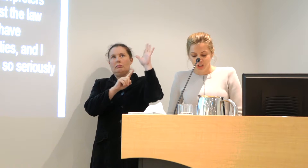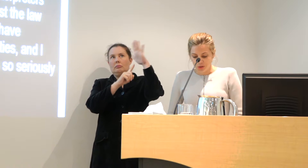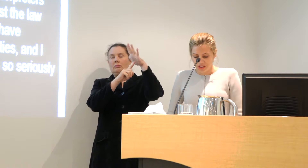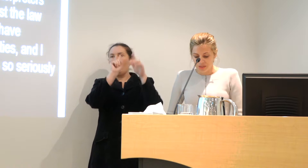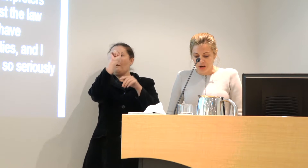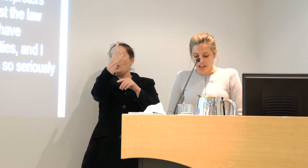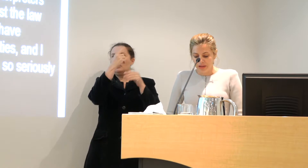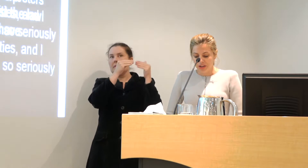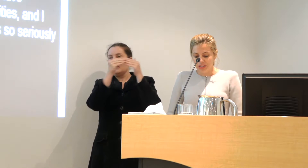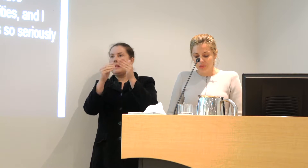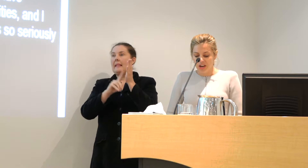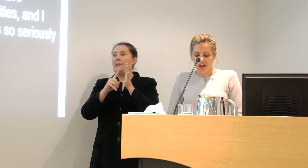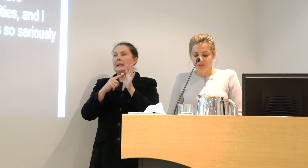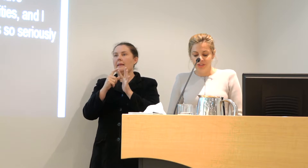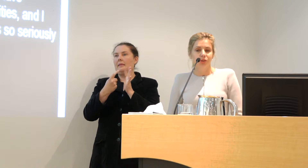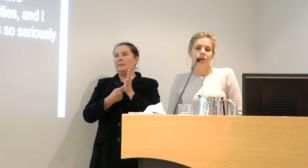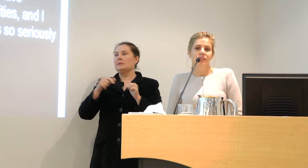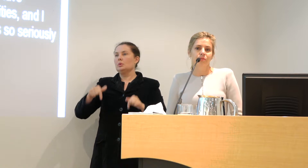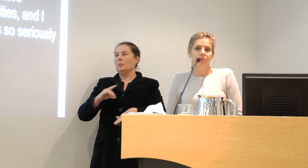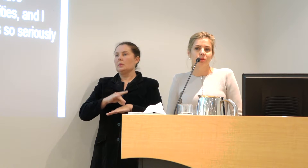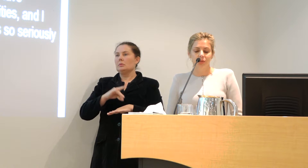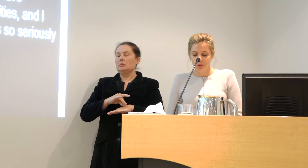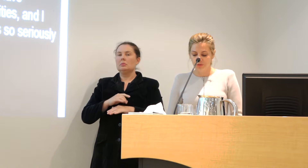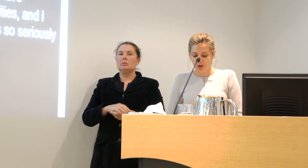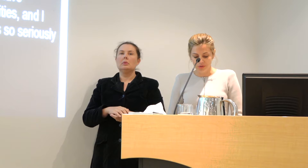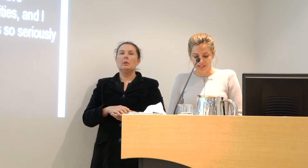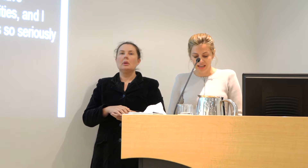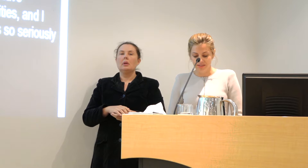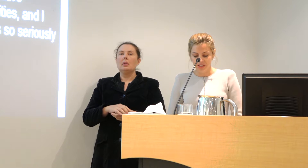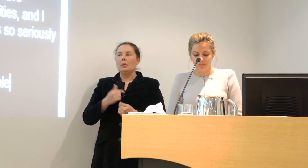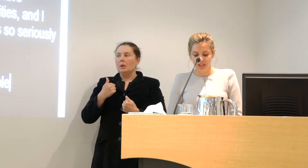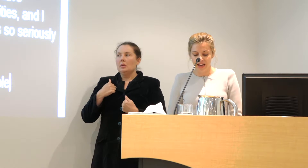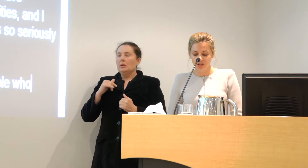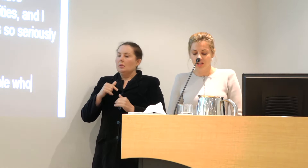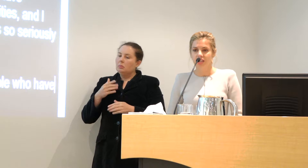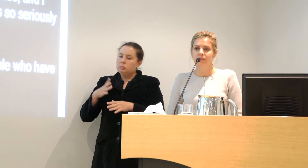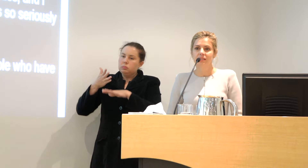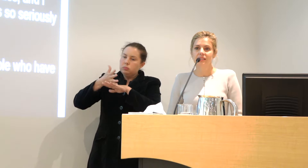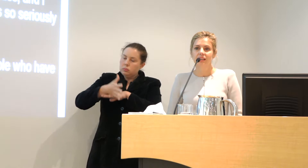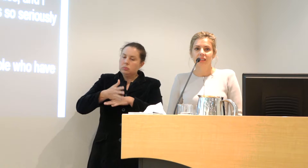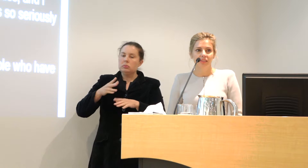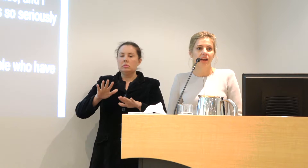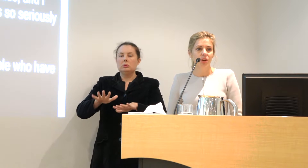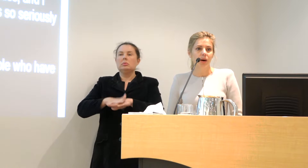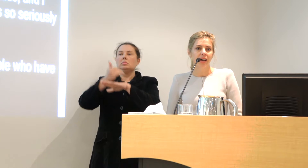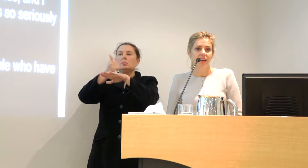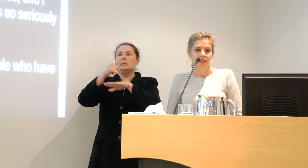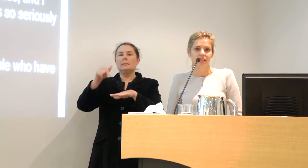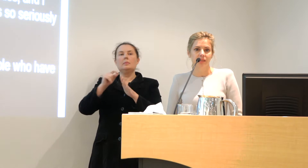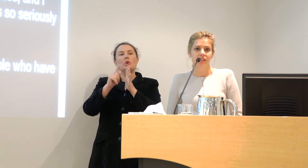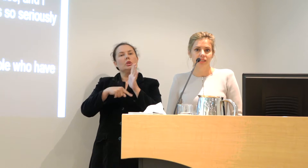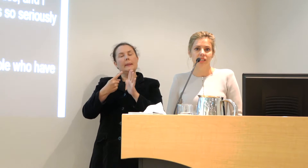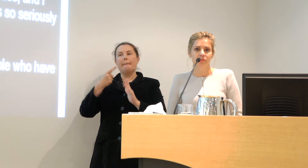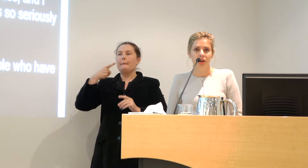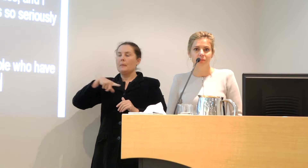We undertook this work because we heard the stories of people who have not received the communication adjustments that they require in